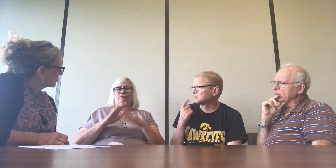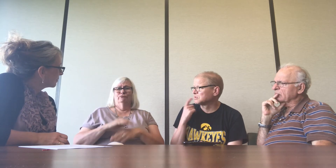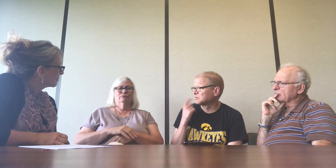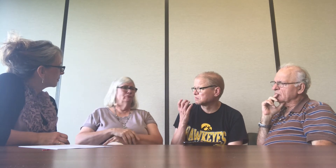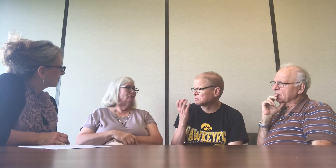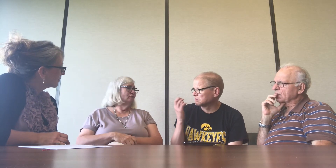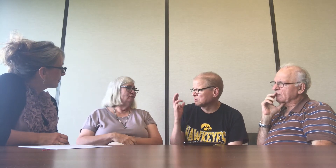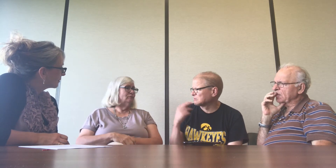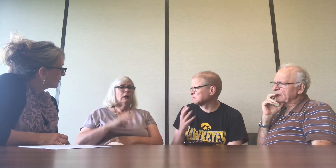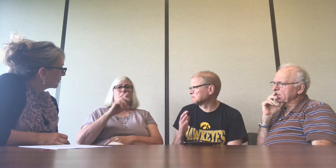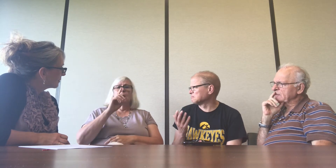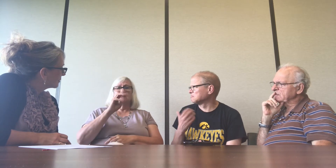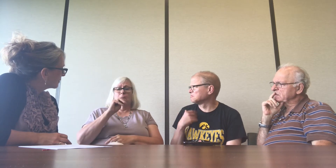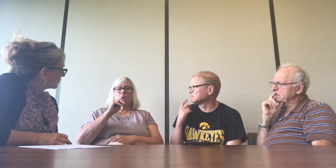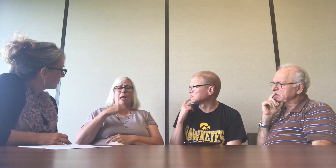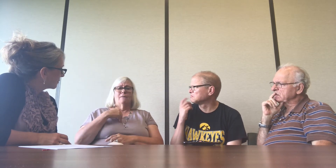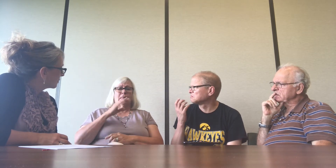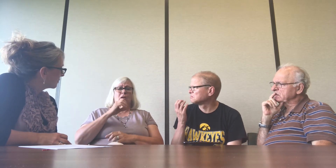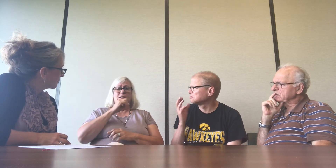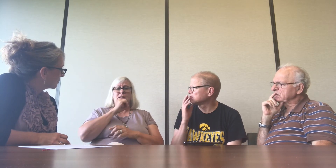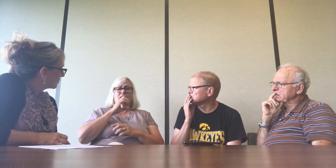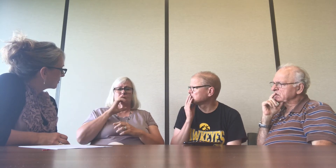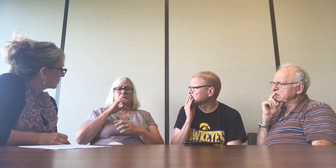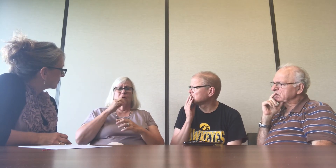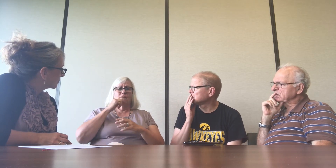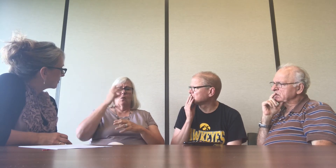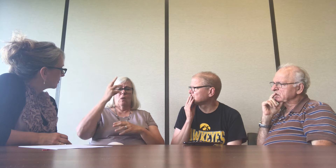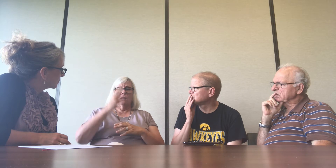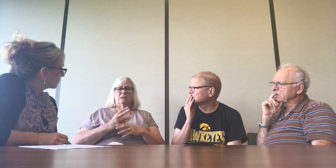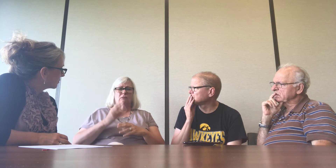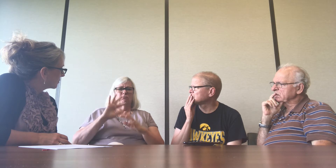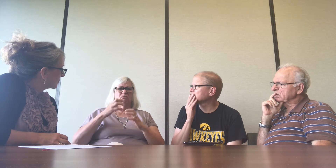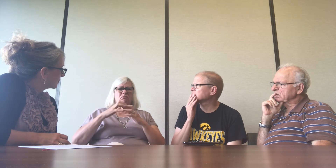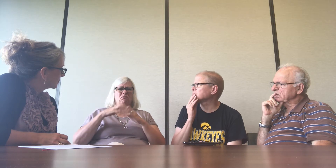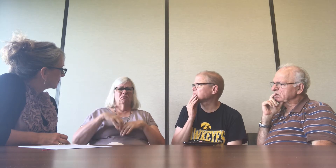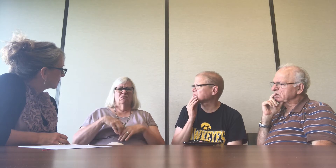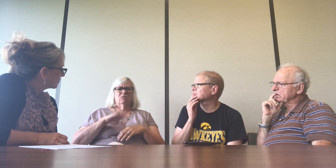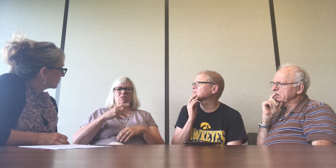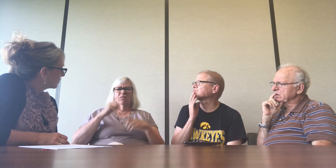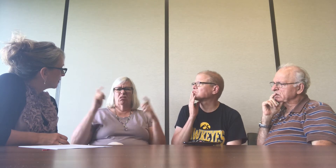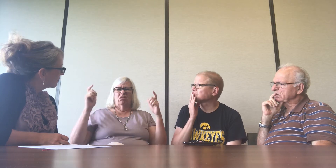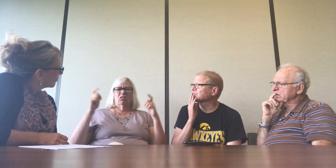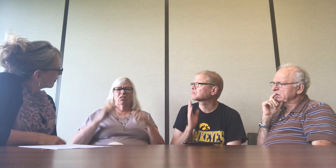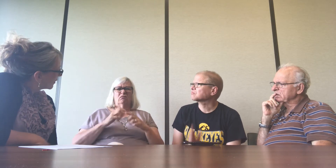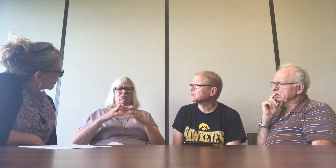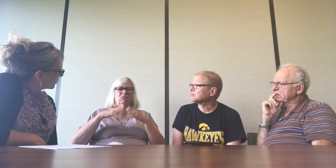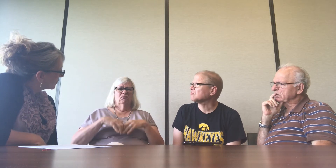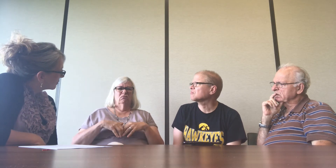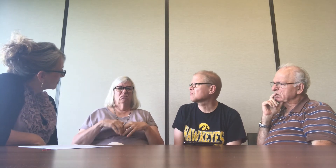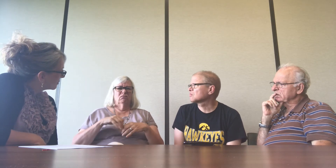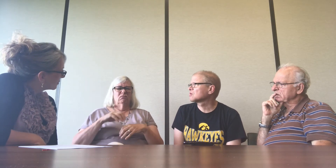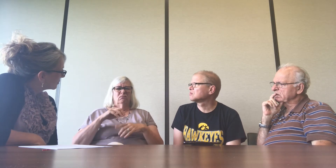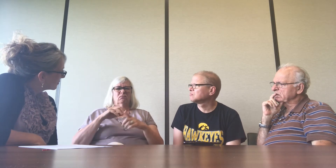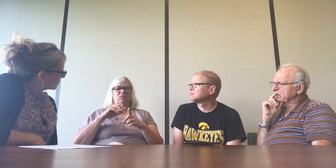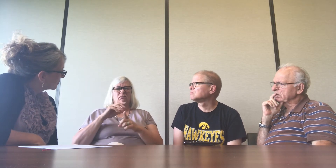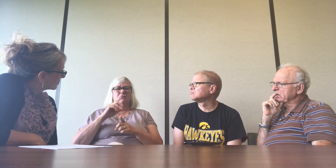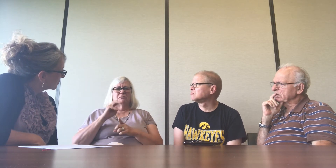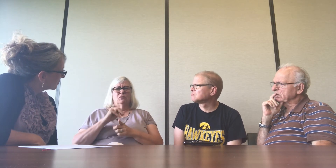monthly. I don't know about others out in the community outside of Council Bluffs. Des Moines used to have a group that met